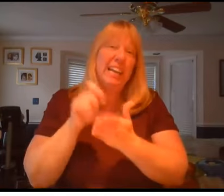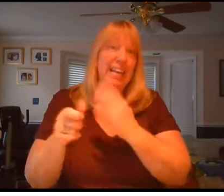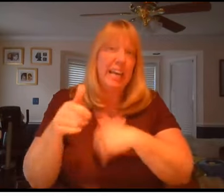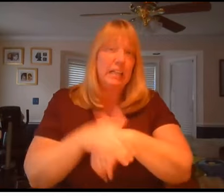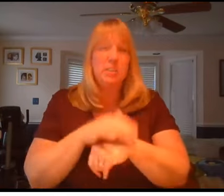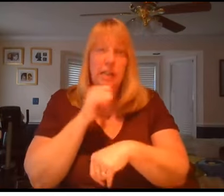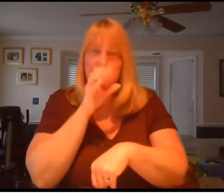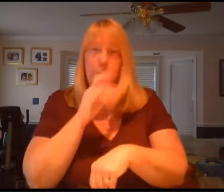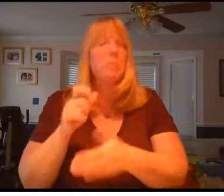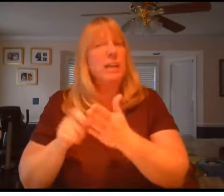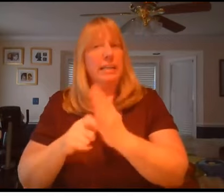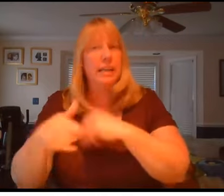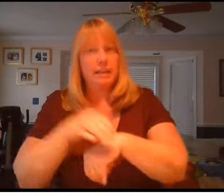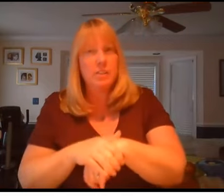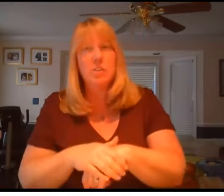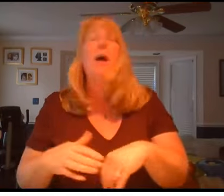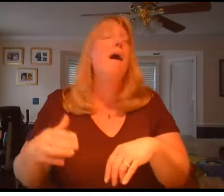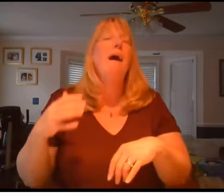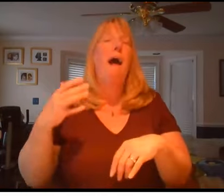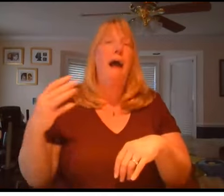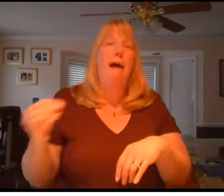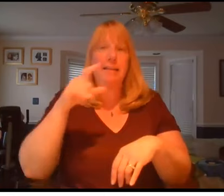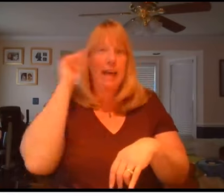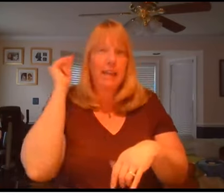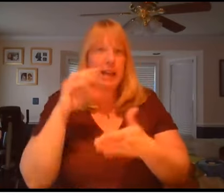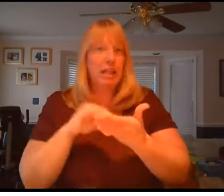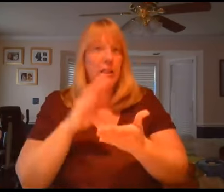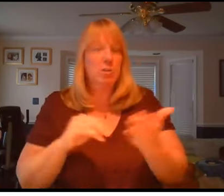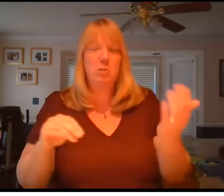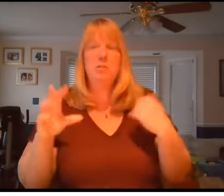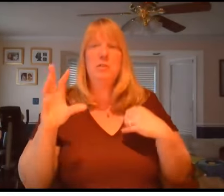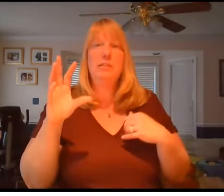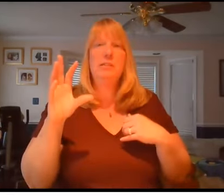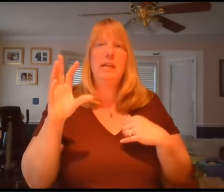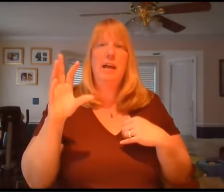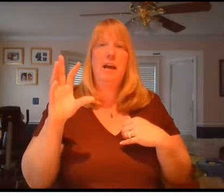and Clark learned everything about spoken and written English. And Gallaudet learned